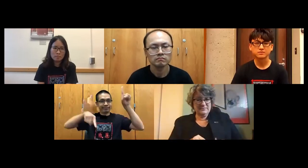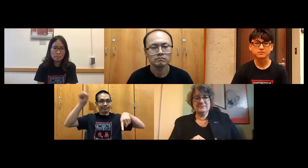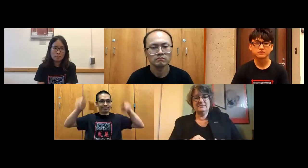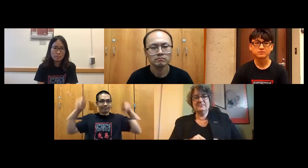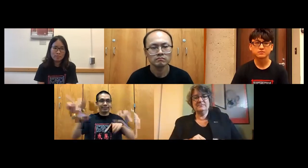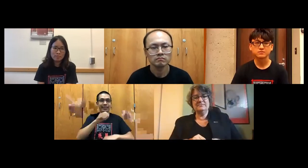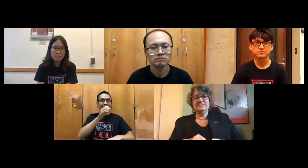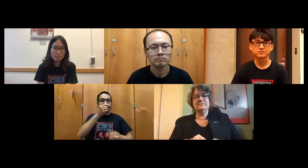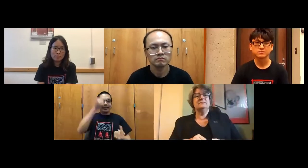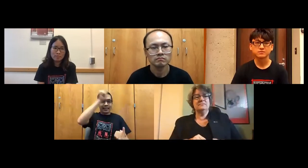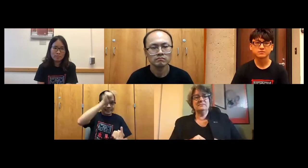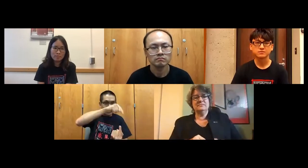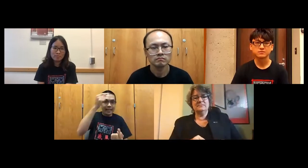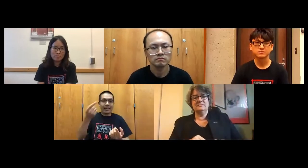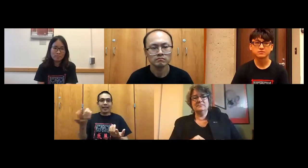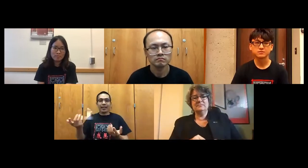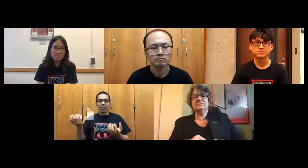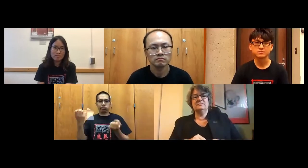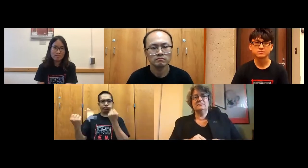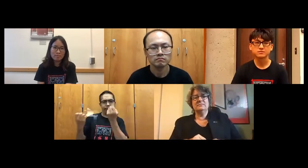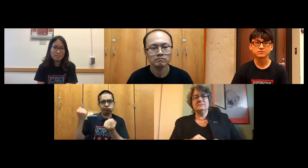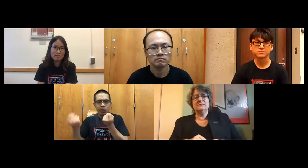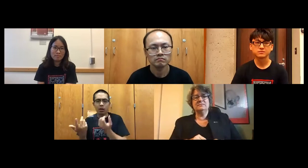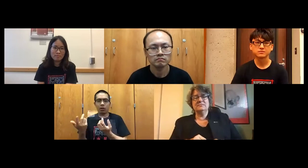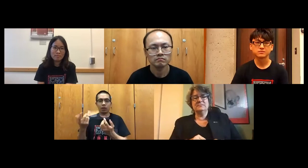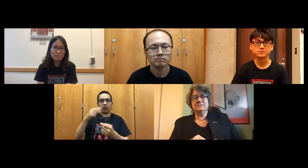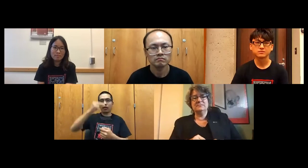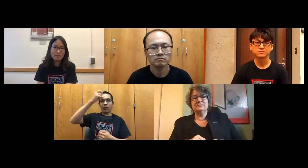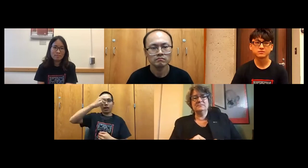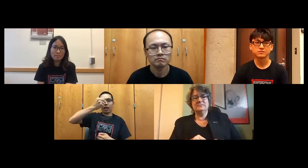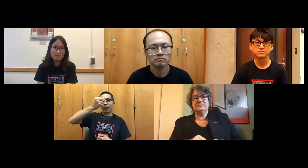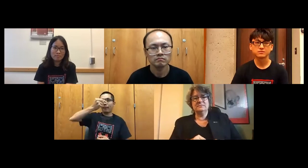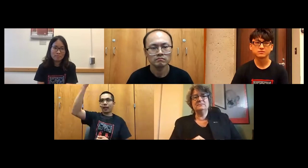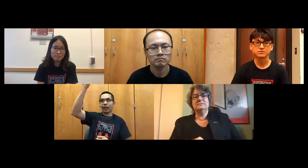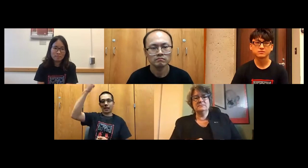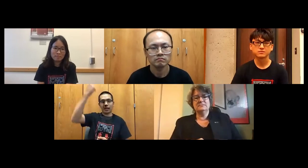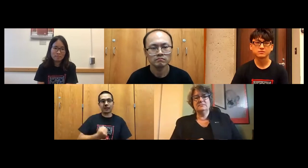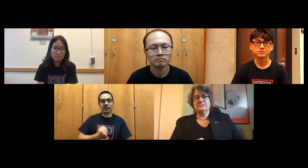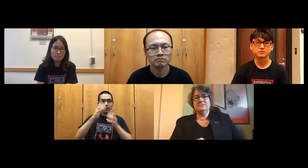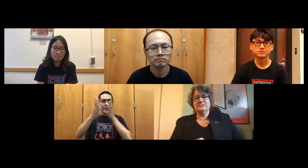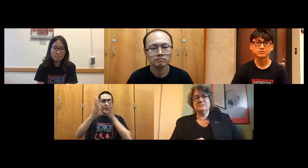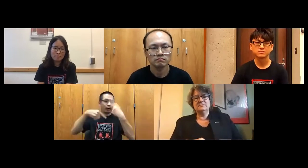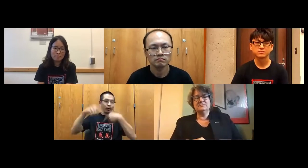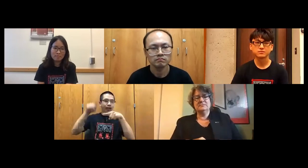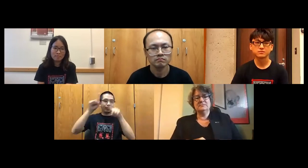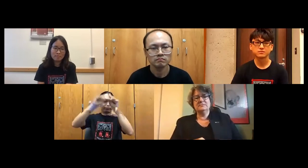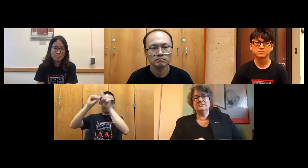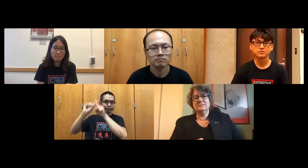right? Oh, it varied. We use some of the Chinese exact. People coming from the north and the south